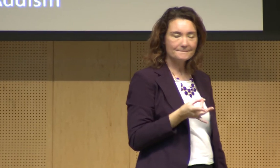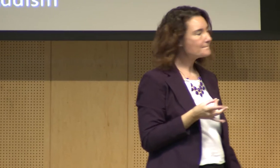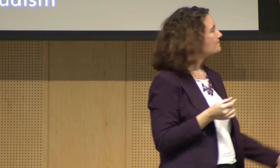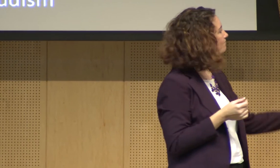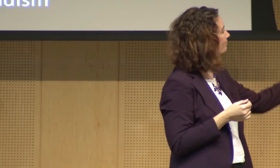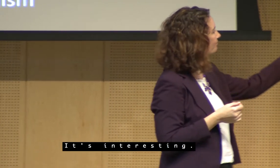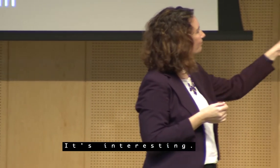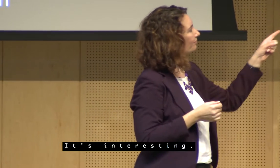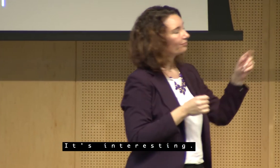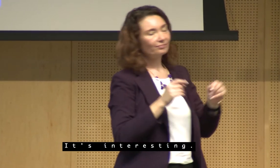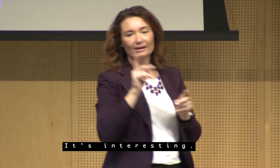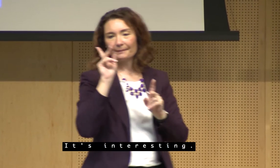It's interesting.